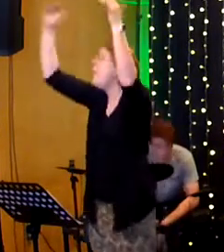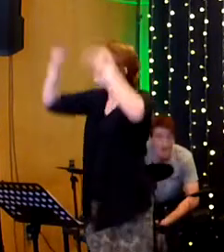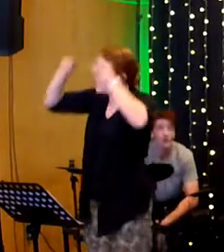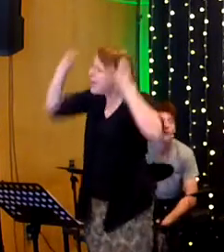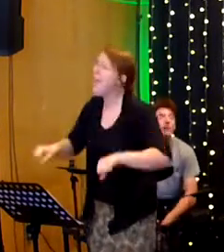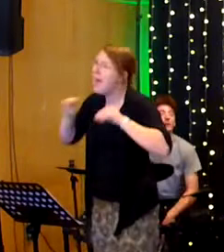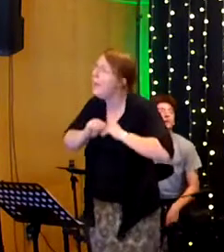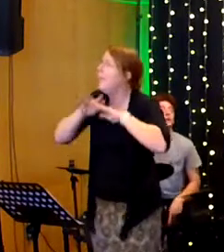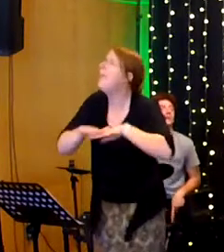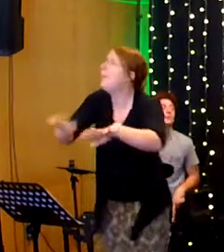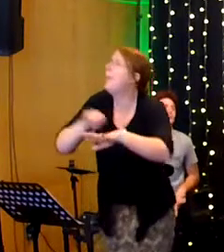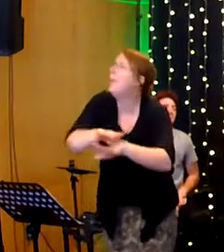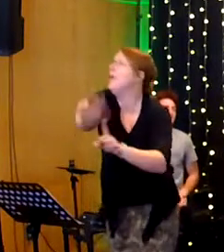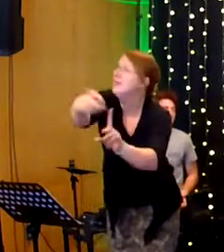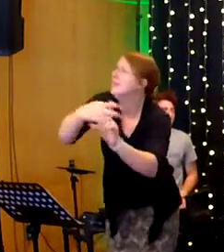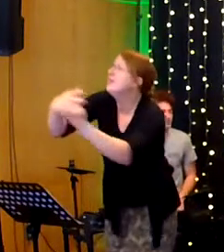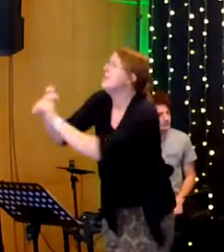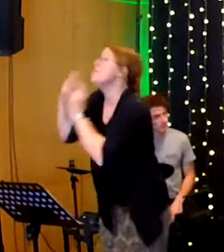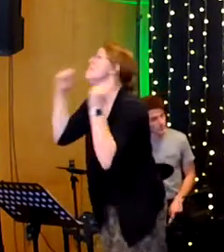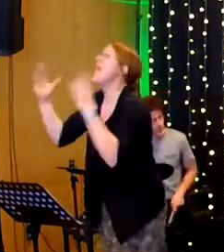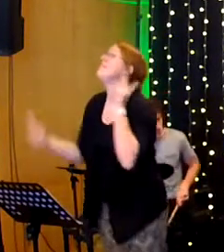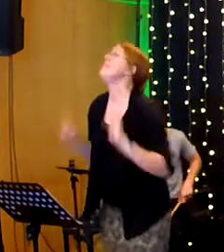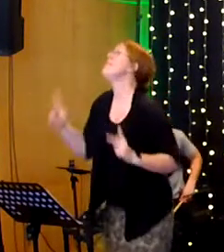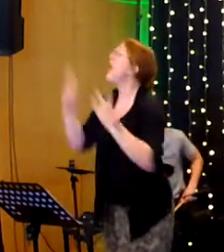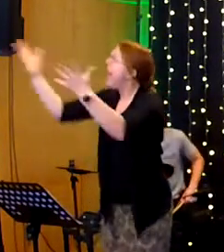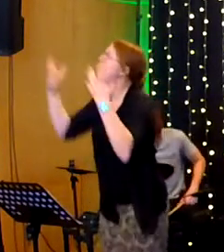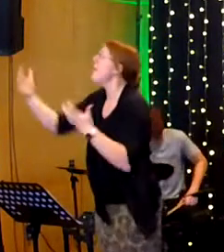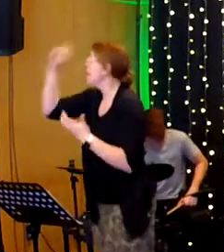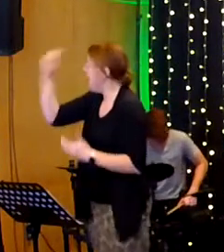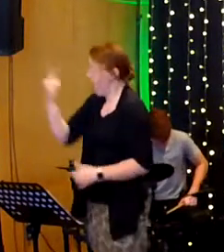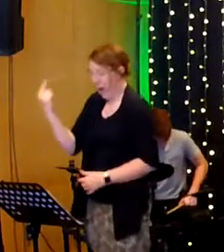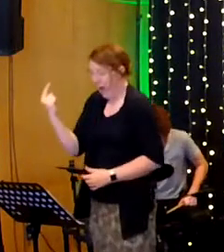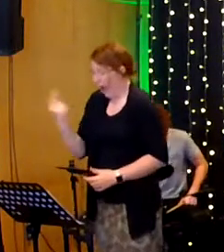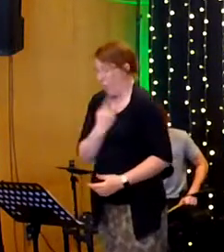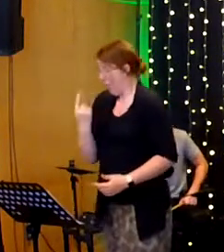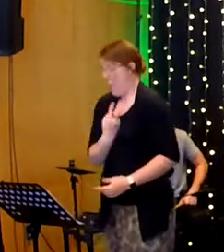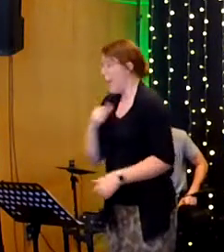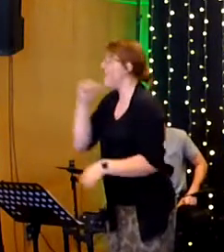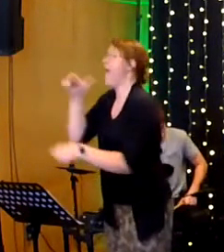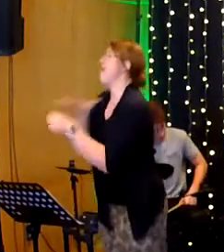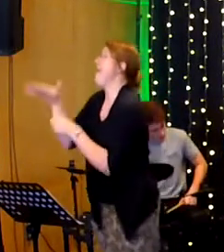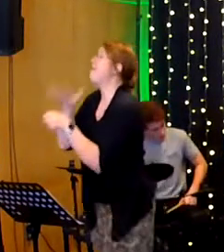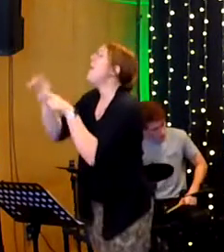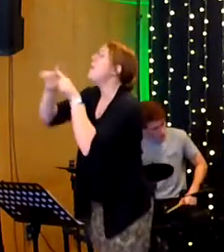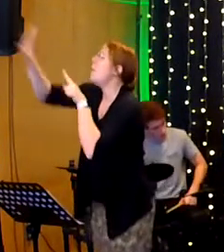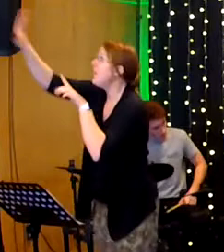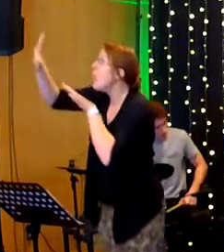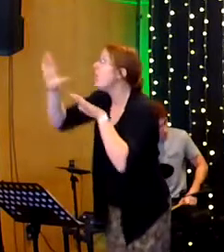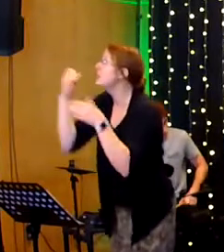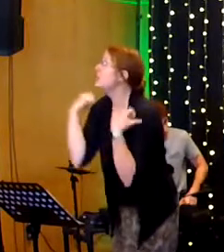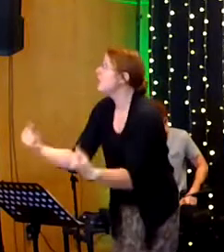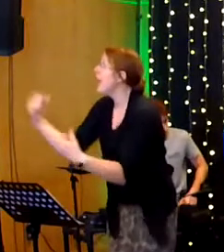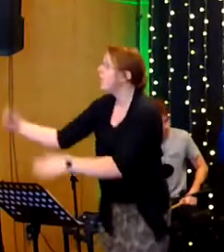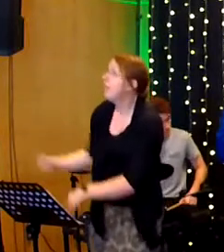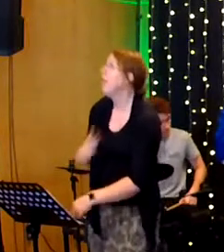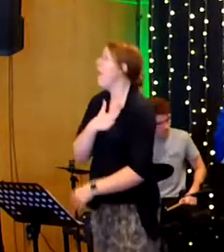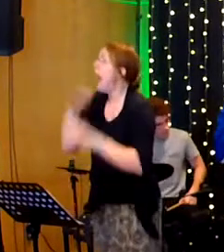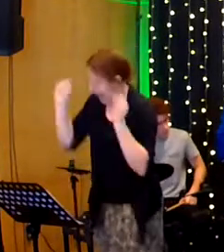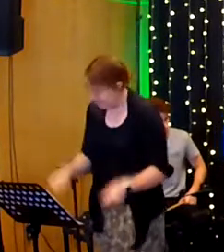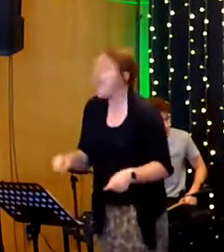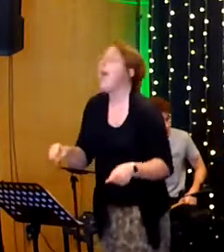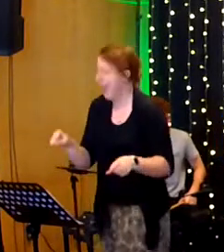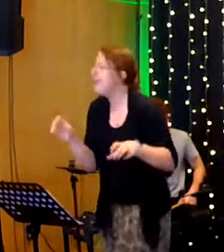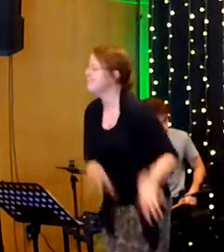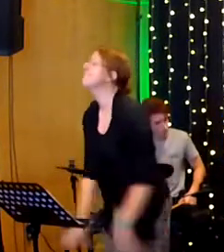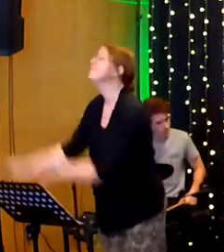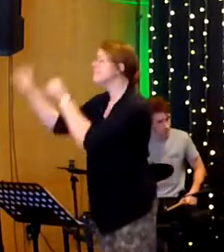that it reaches every single person that I touch. And I know alone I'm not enough, but with you here, I know I'm gonna make it. I